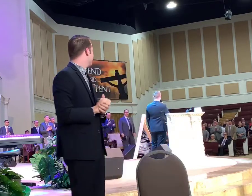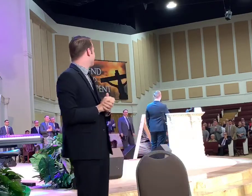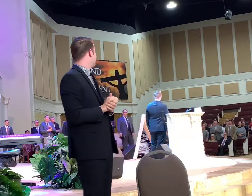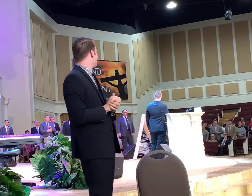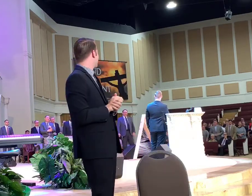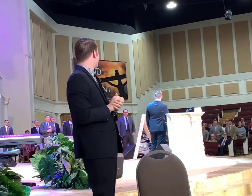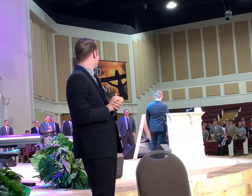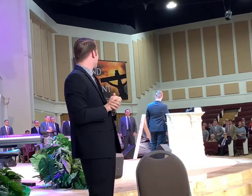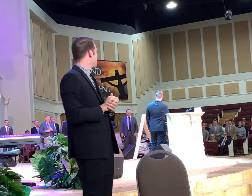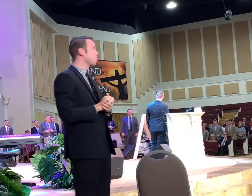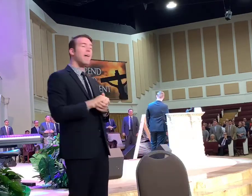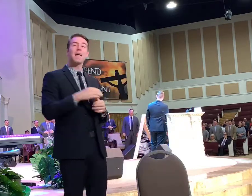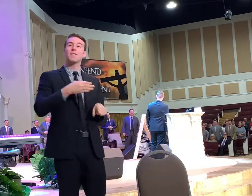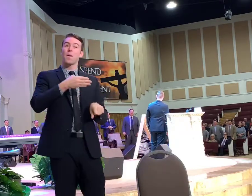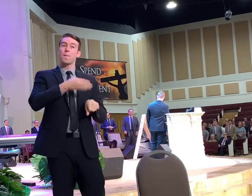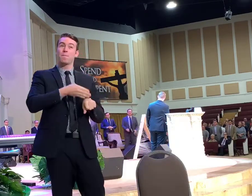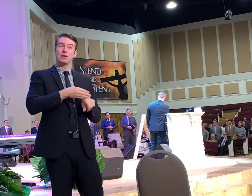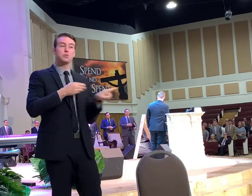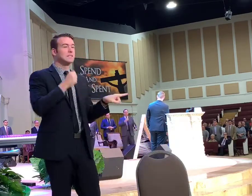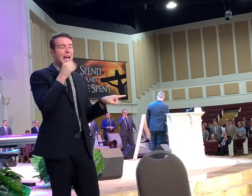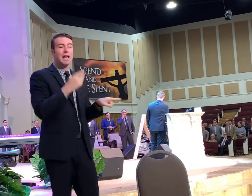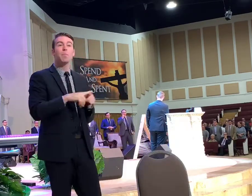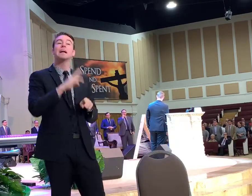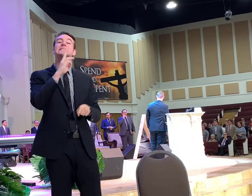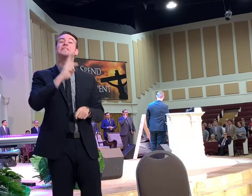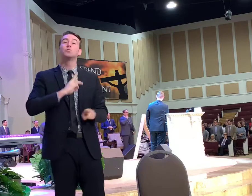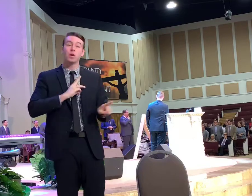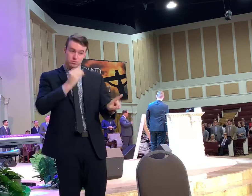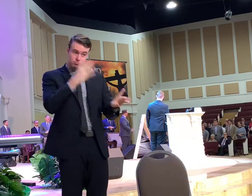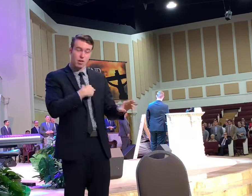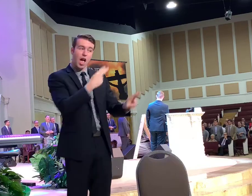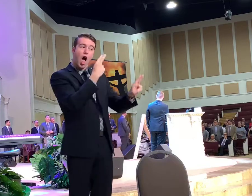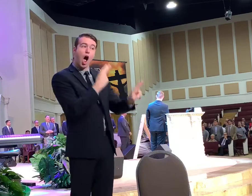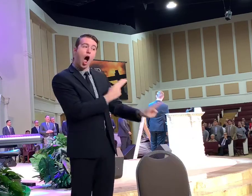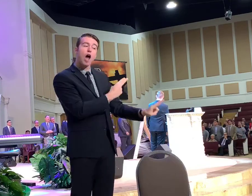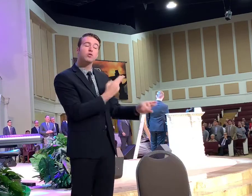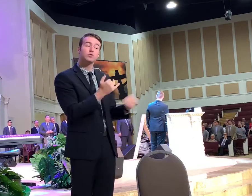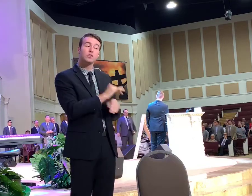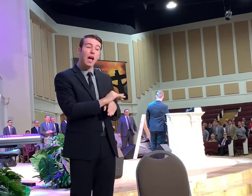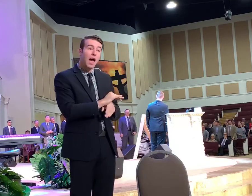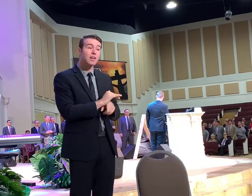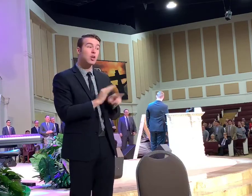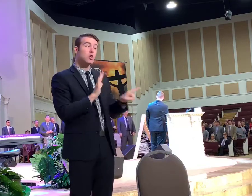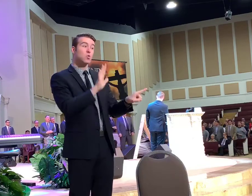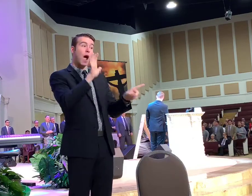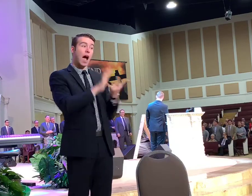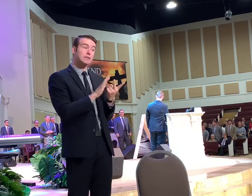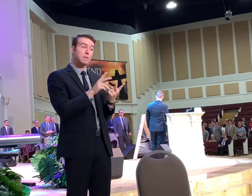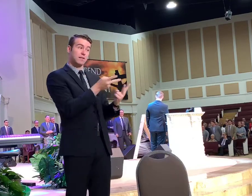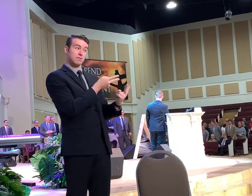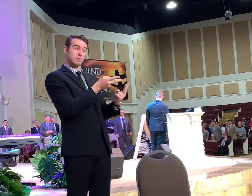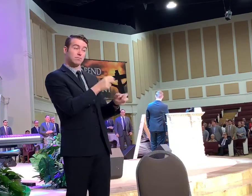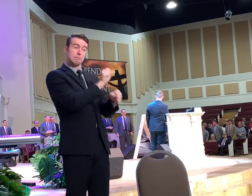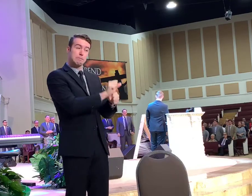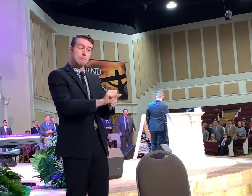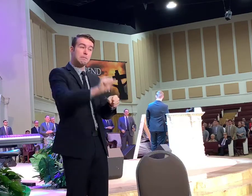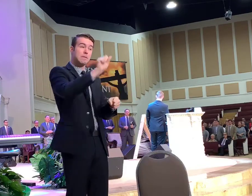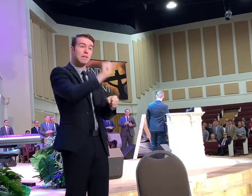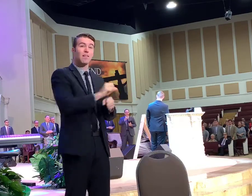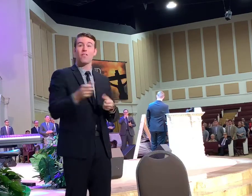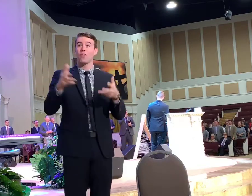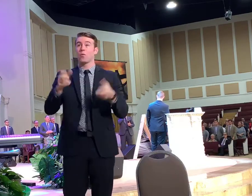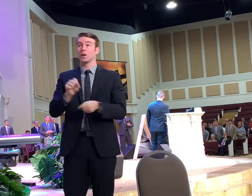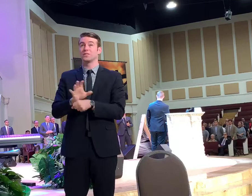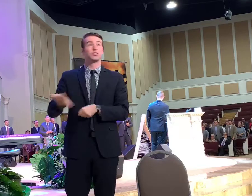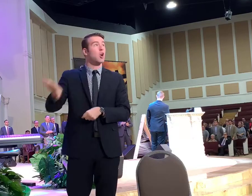And I know that Bishop's not here, but Sister Wilson, I honor you here tonight. You know, if it wasn't for your husband and yourself and the rest of the Rock